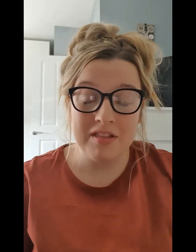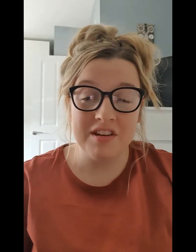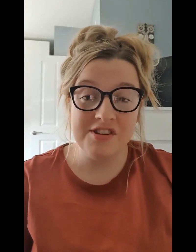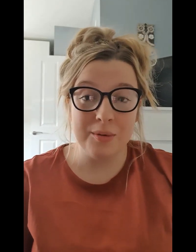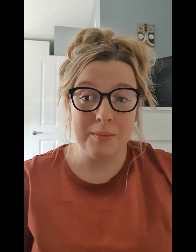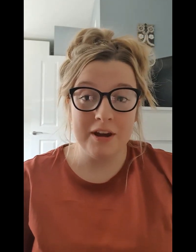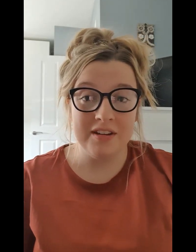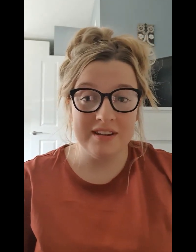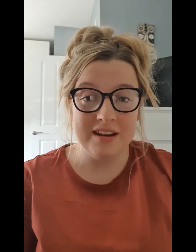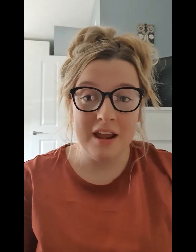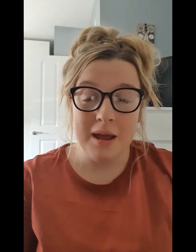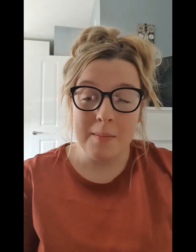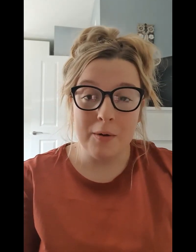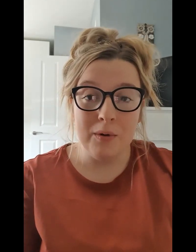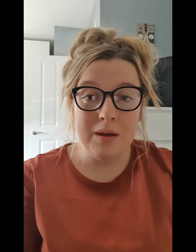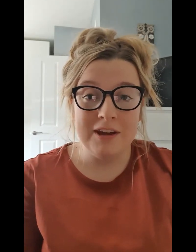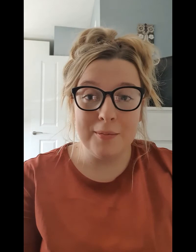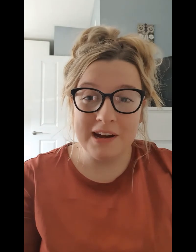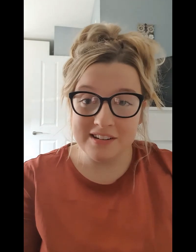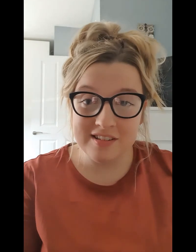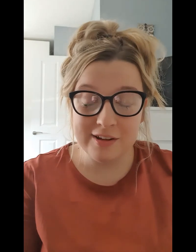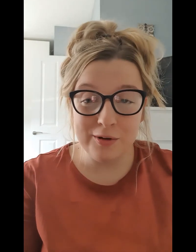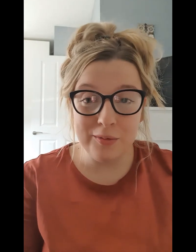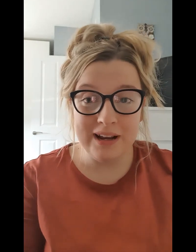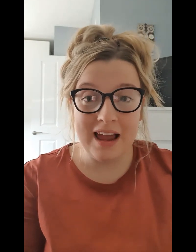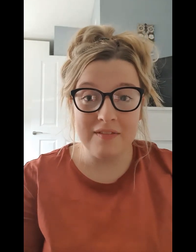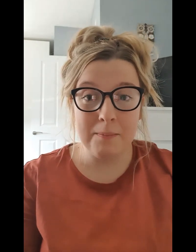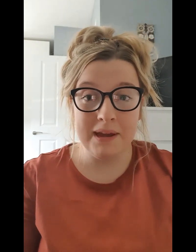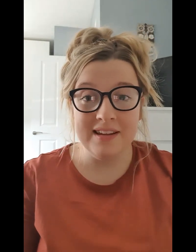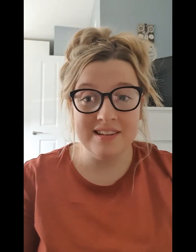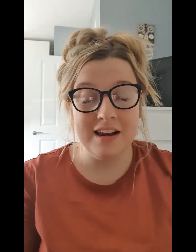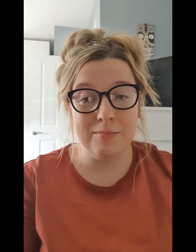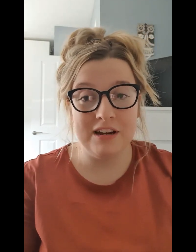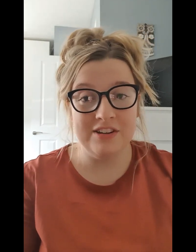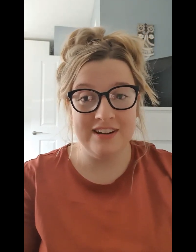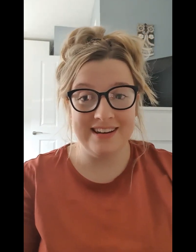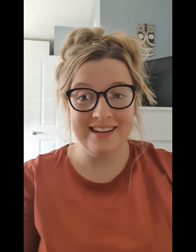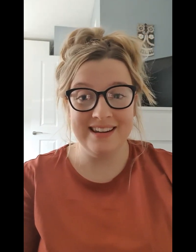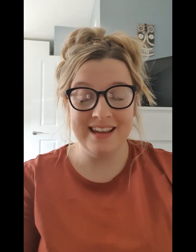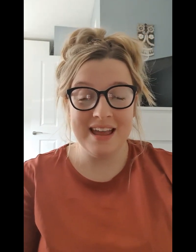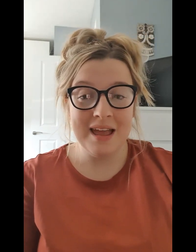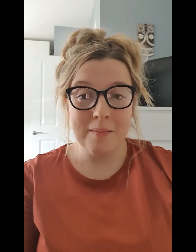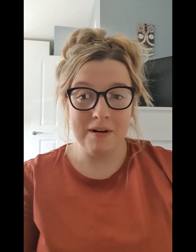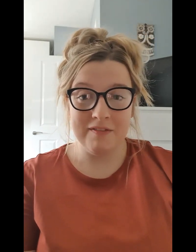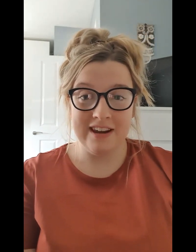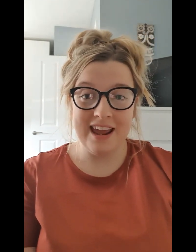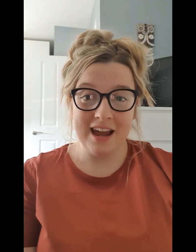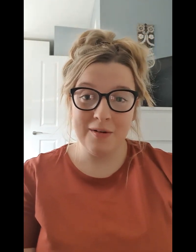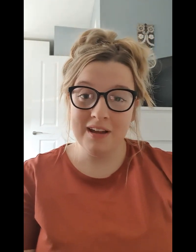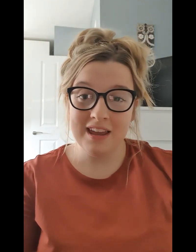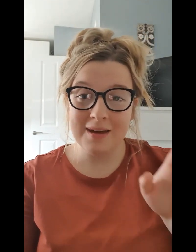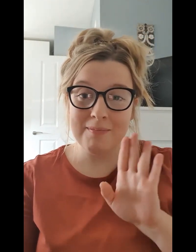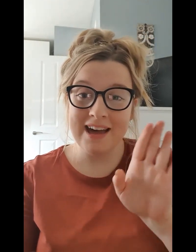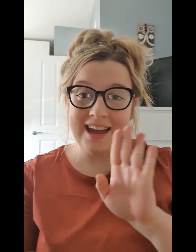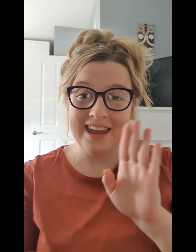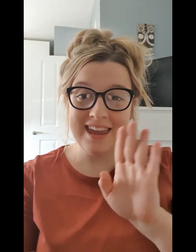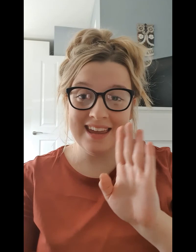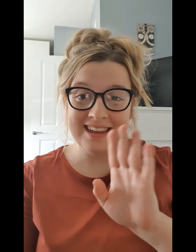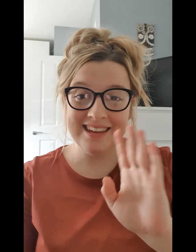to you in person. But when we go back to school, we'll have a big celebration. But for now, goodbye.